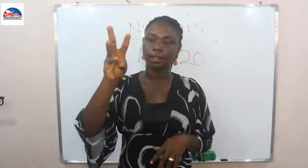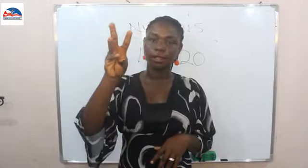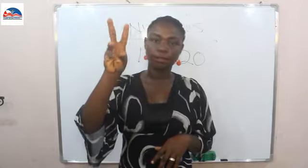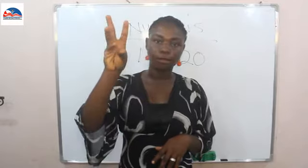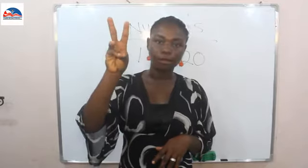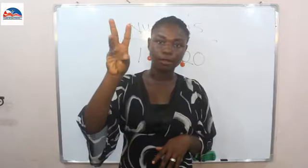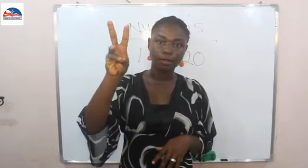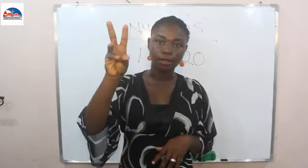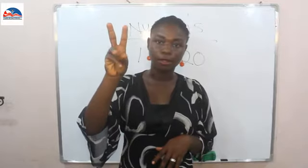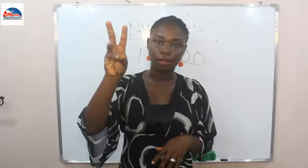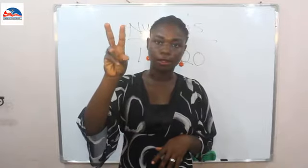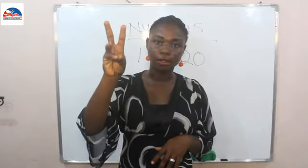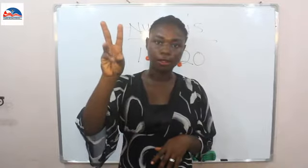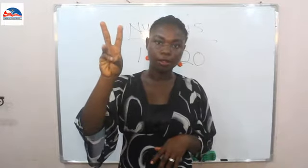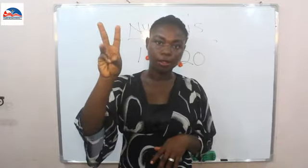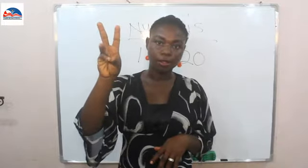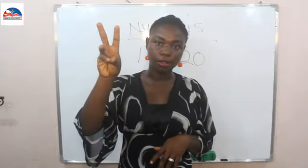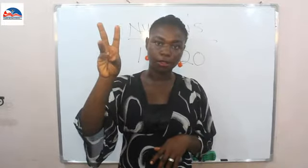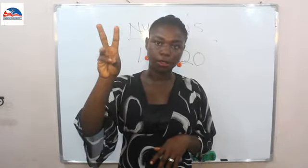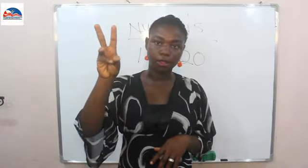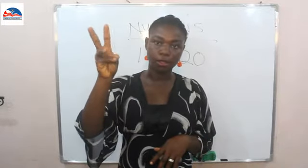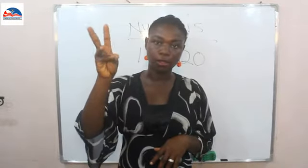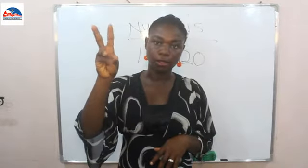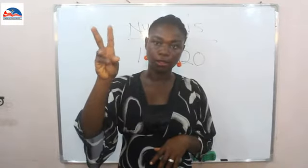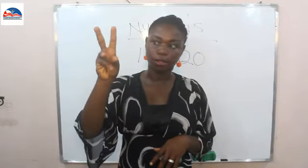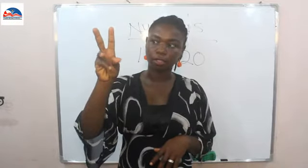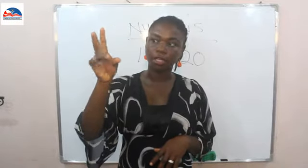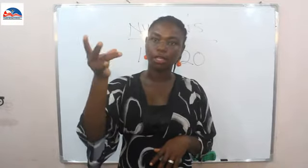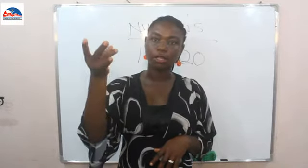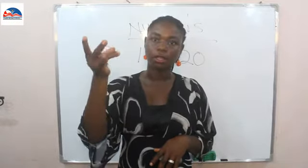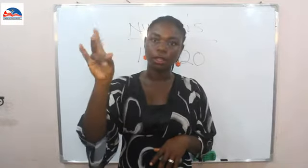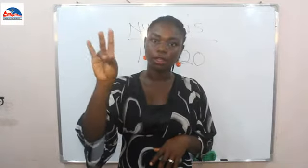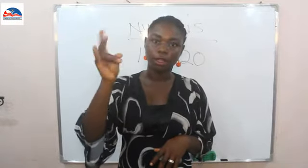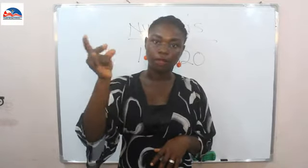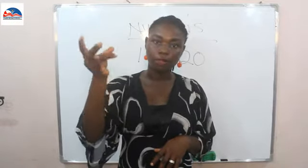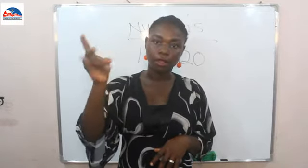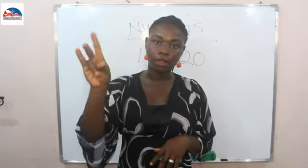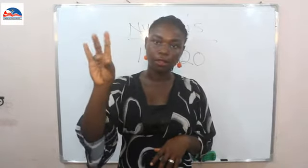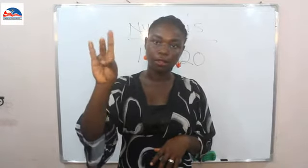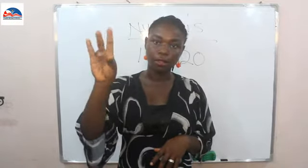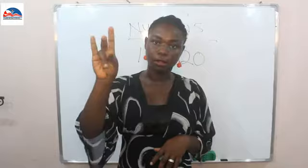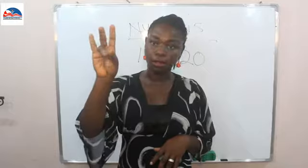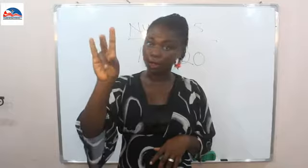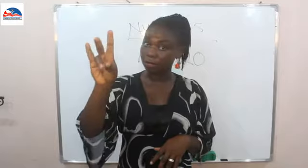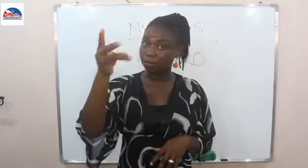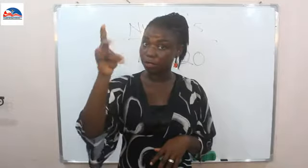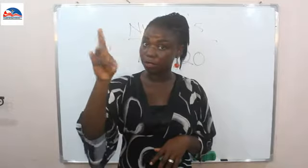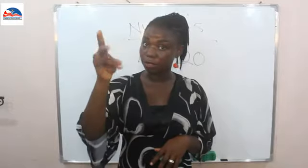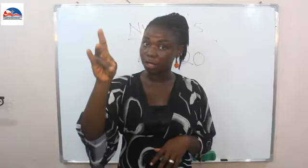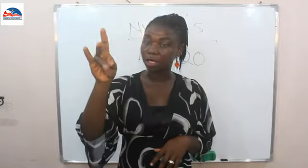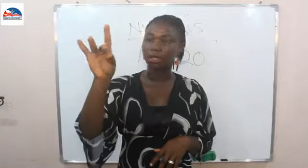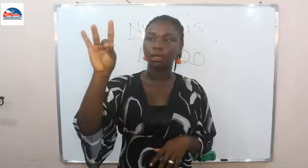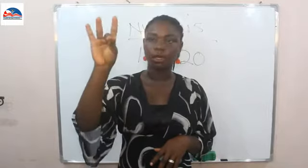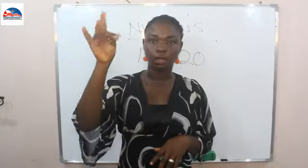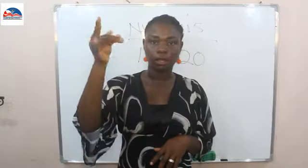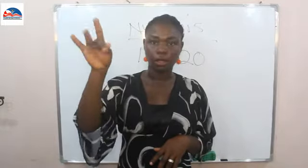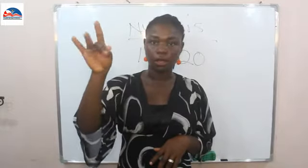Then 16, your 6, you shake. 17, your 7, and you shake. Your